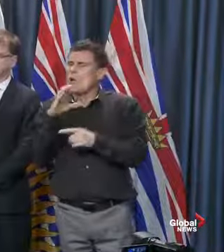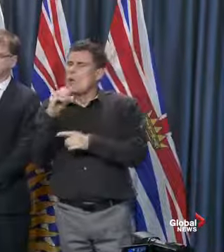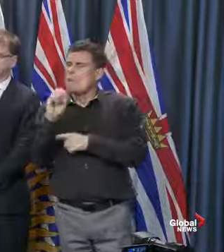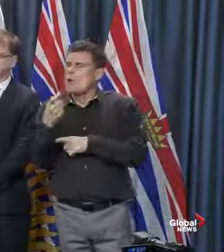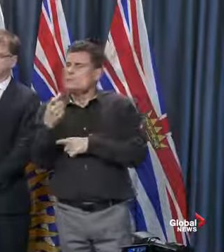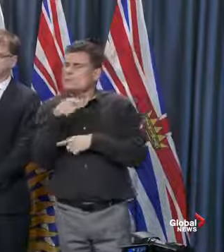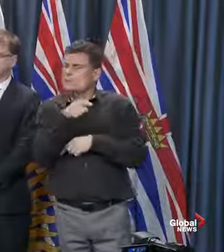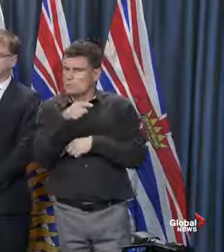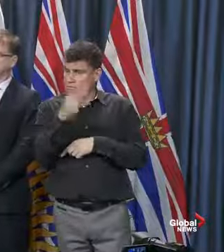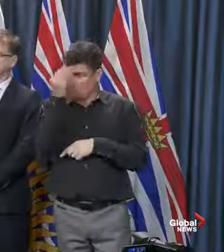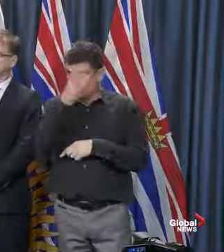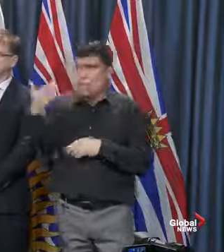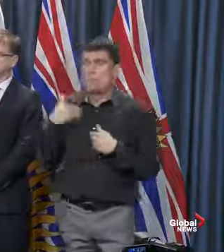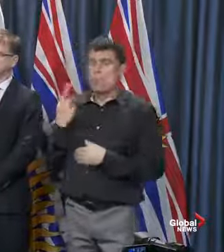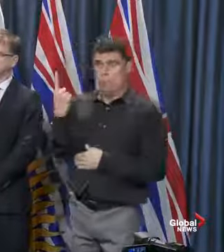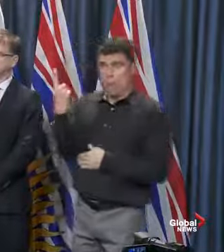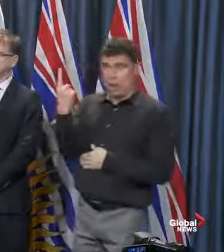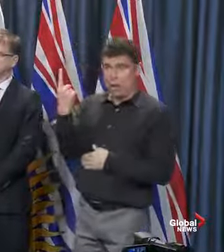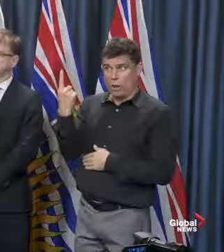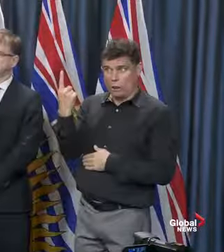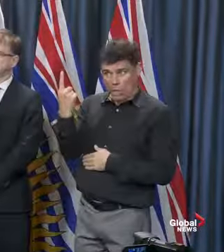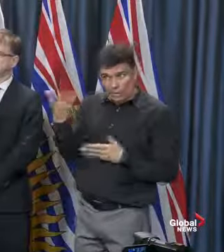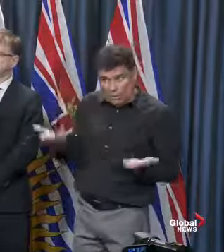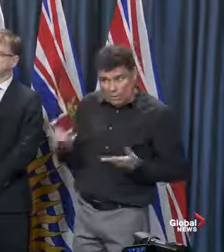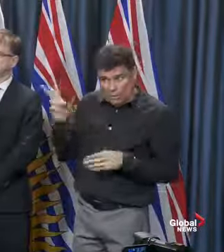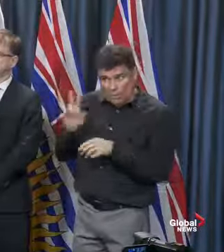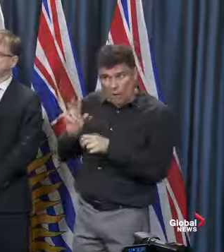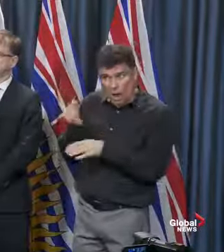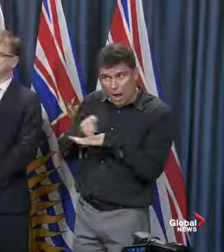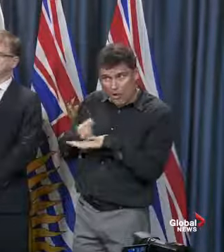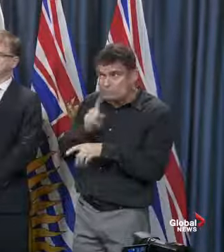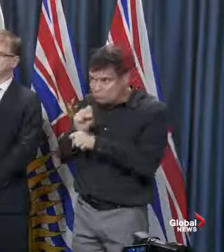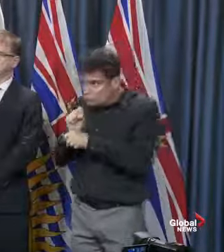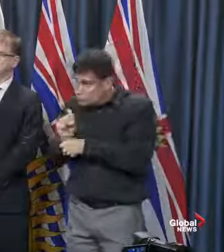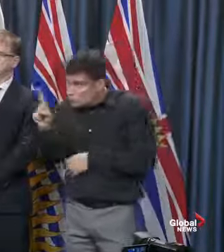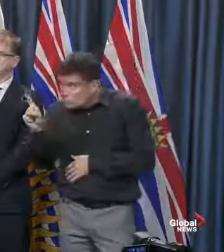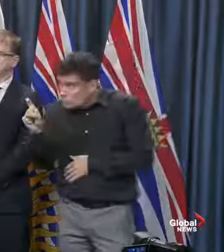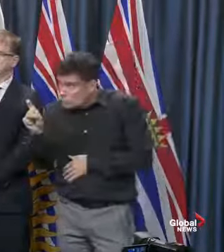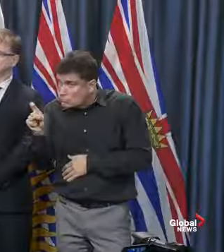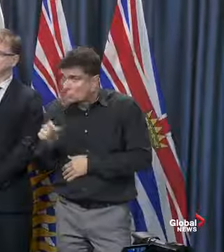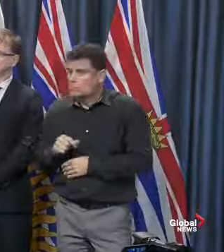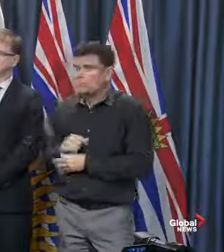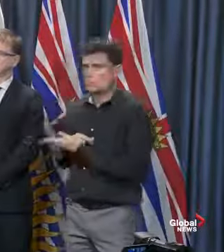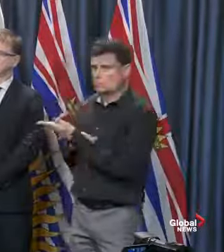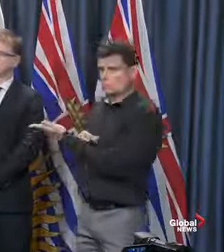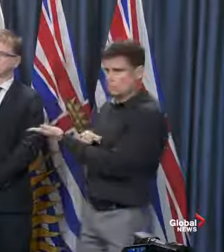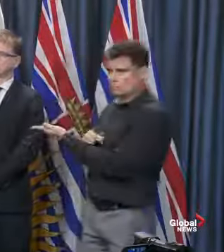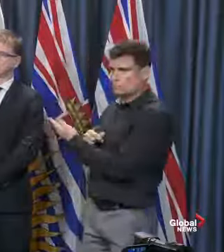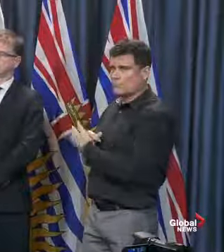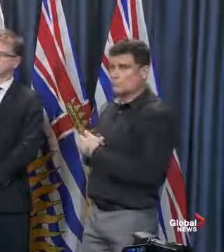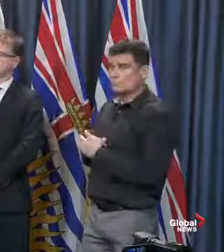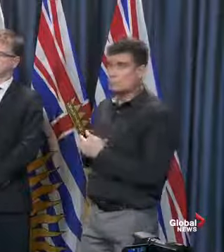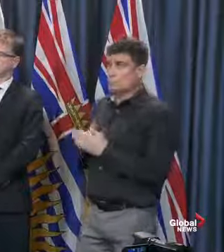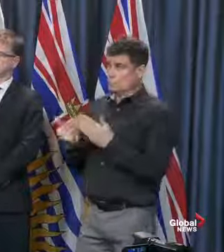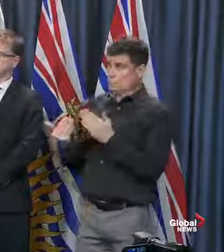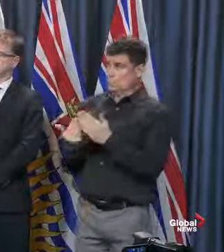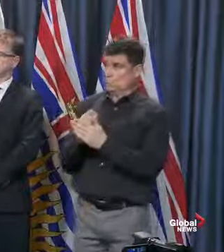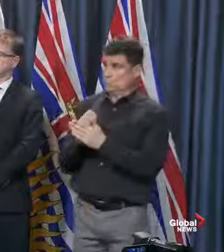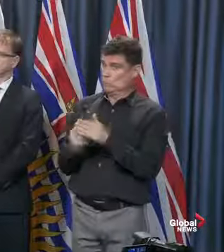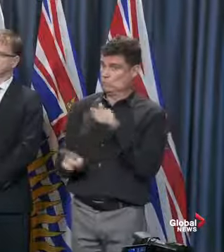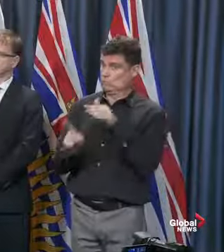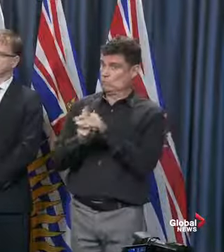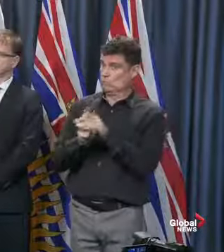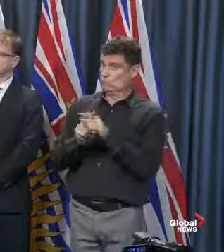Is she right or wrong? Yeah, so there are 7 cases that have been, new cases that have been identified in Island